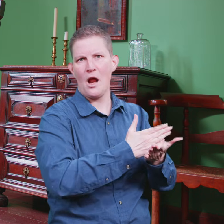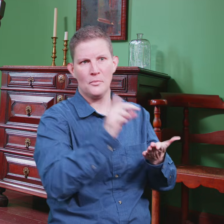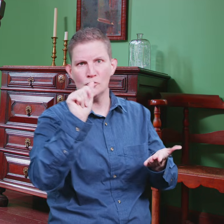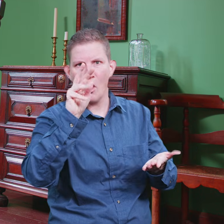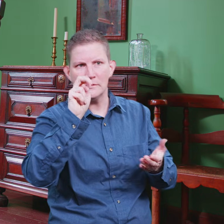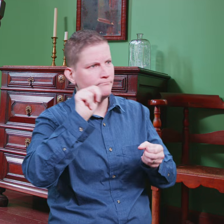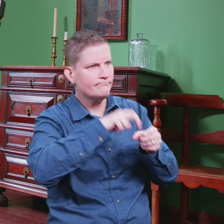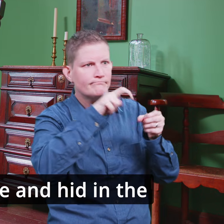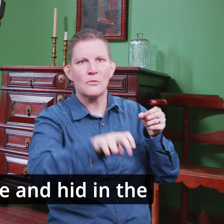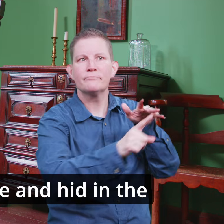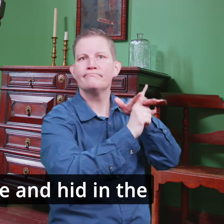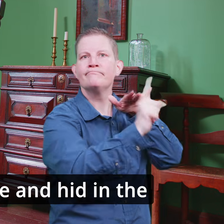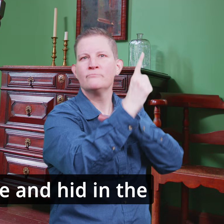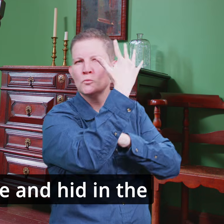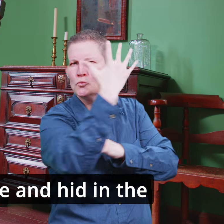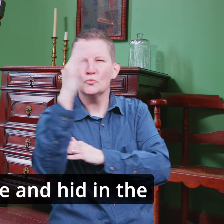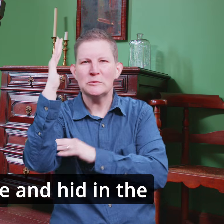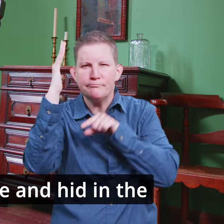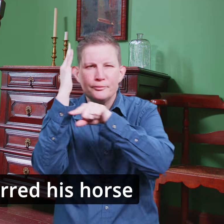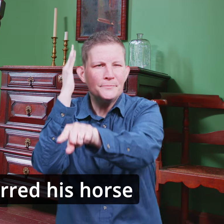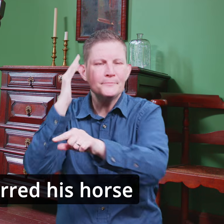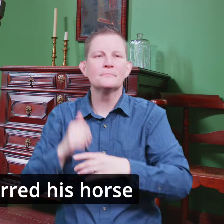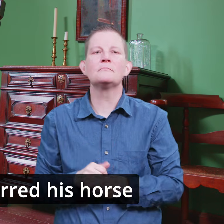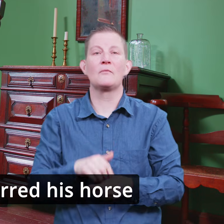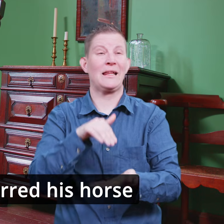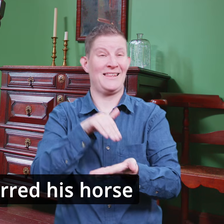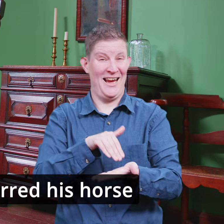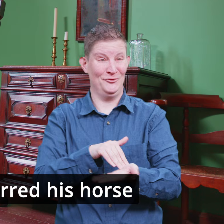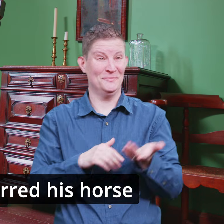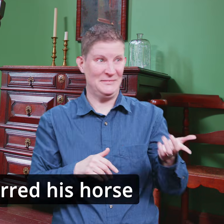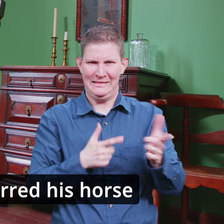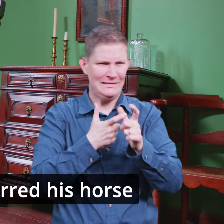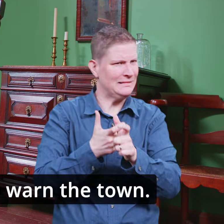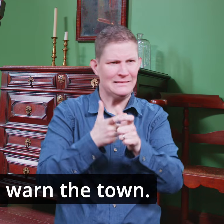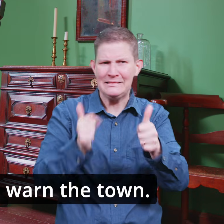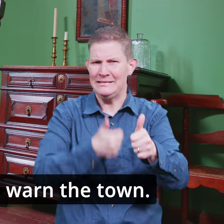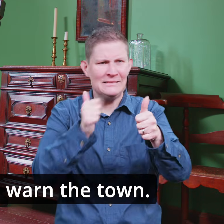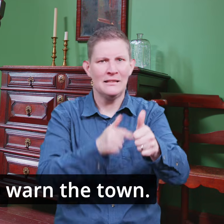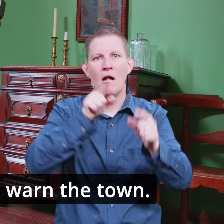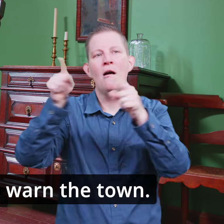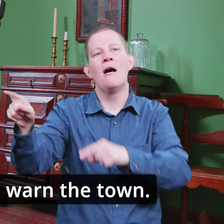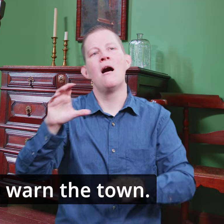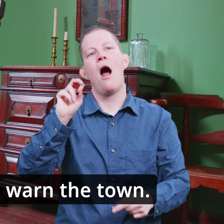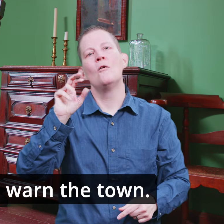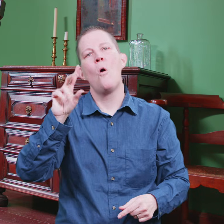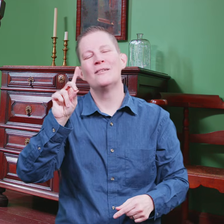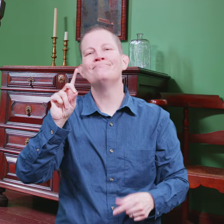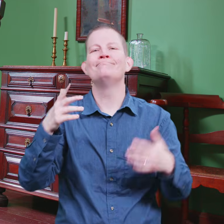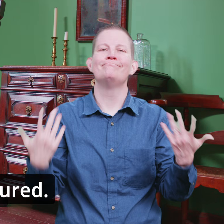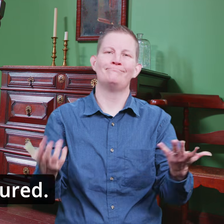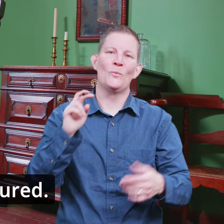road. Dawes jumped off his horse and hid in the dark woods. Prescott spurred his horse and galloped to Concord to warn the